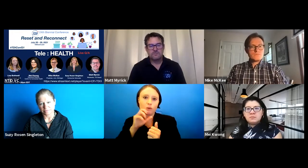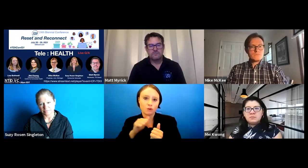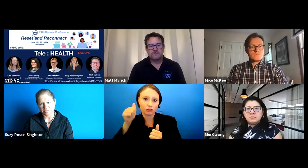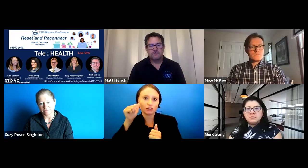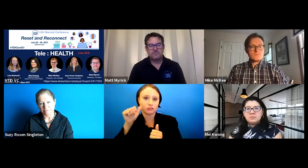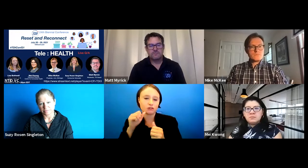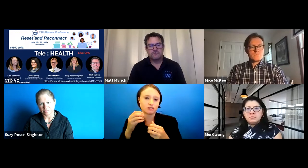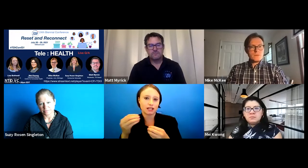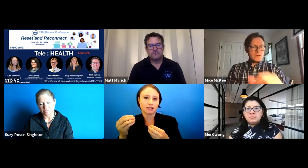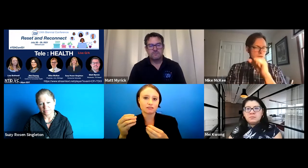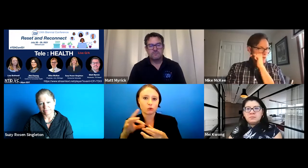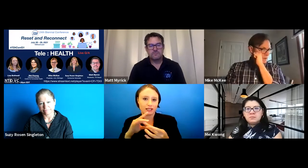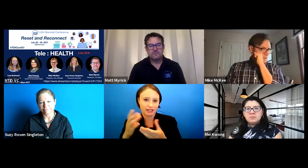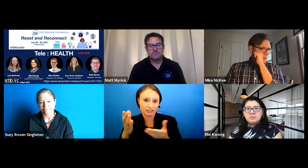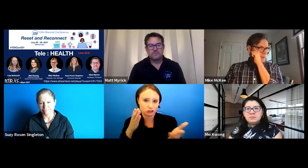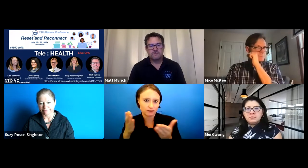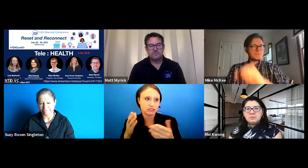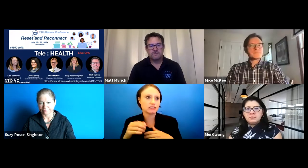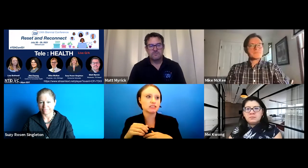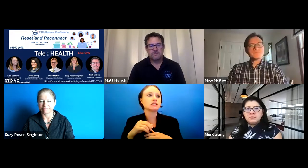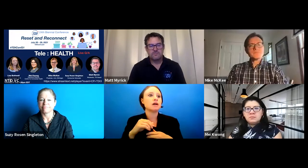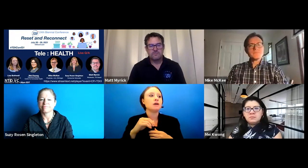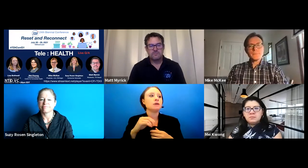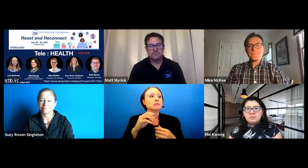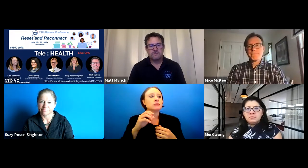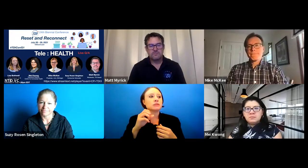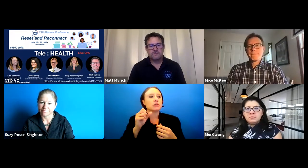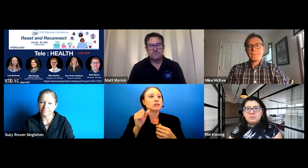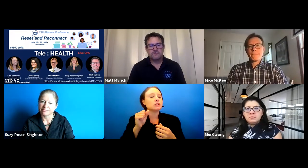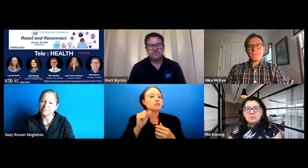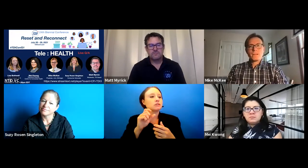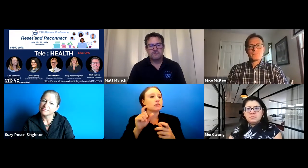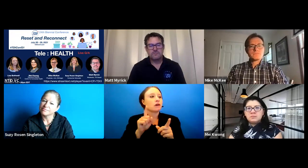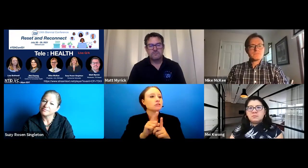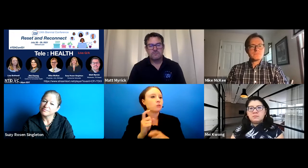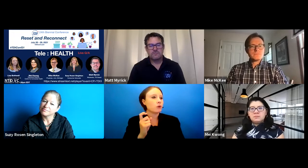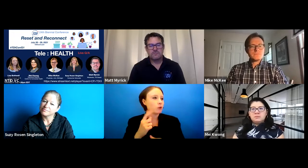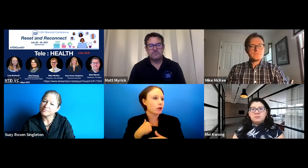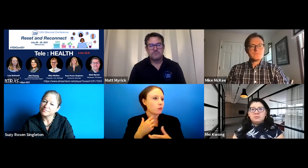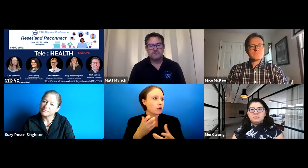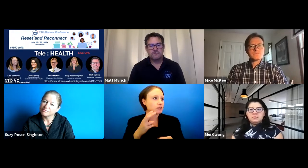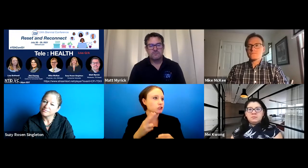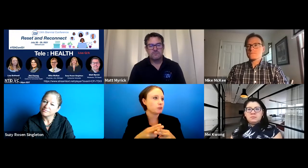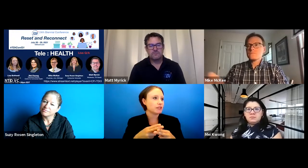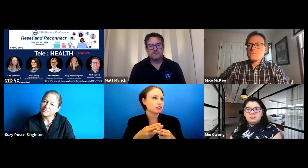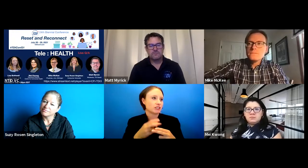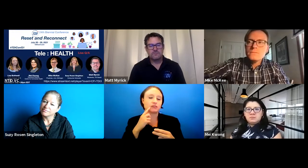who are working with older adults to get related services. There's one more